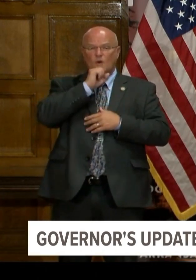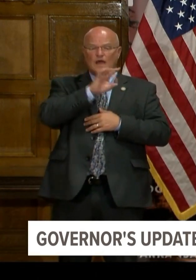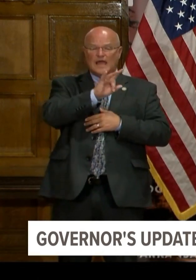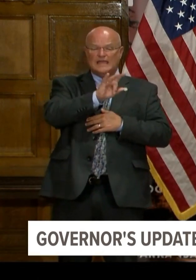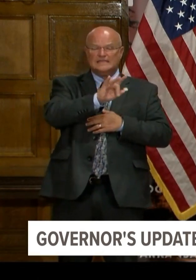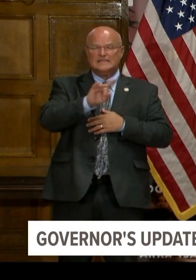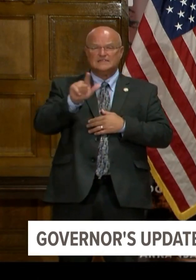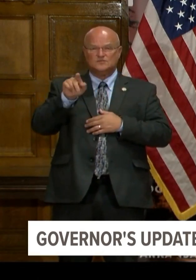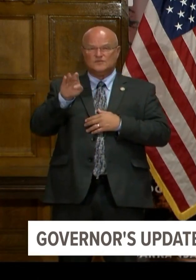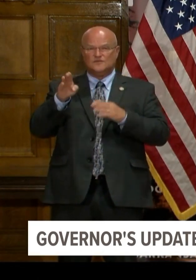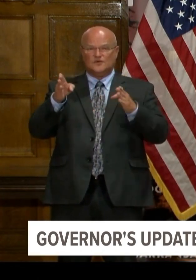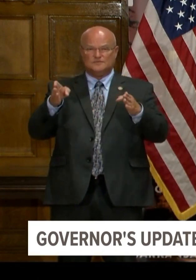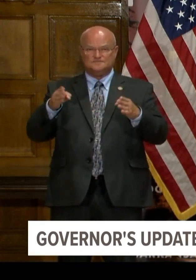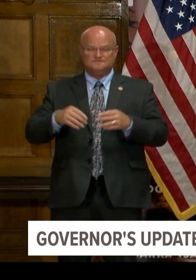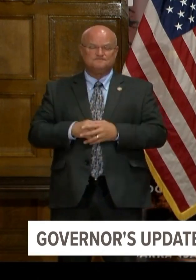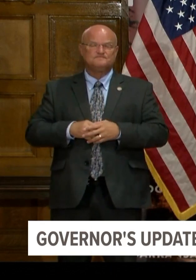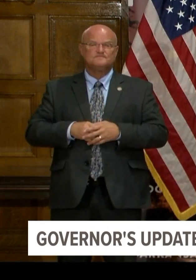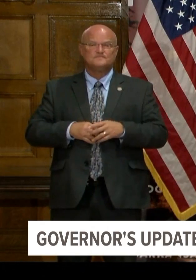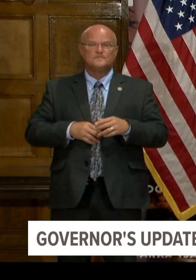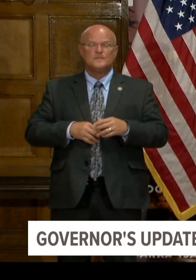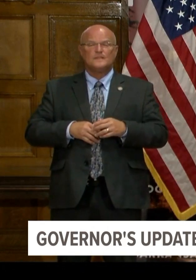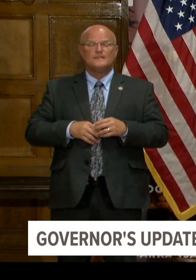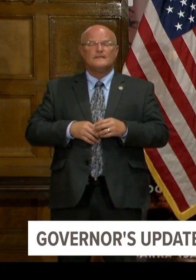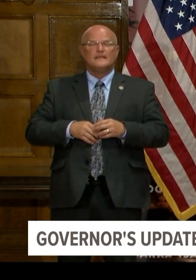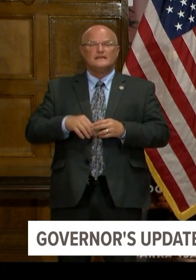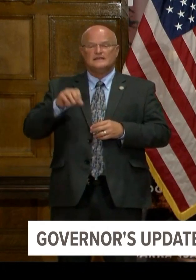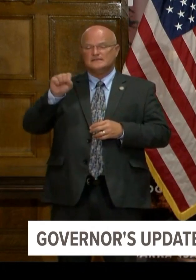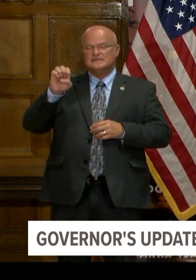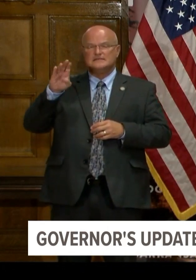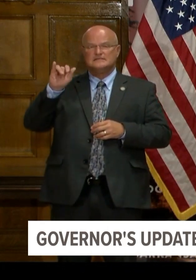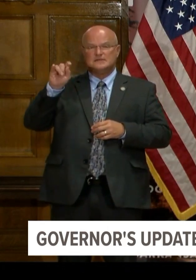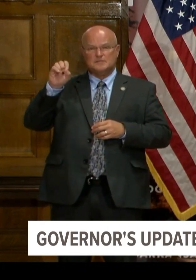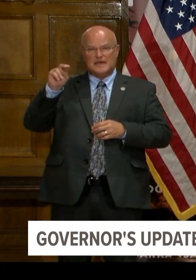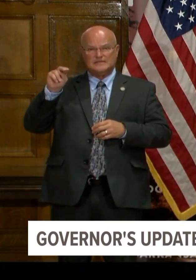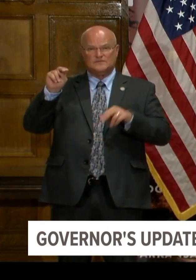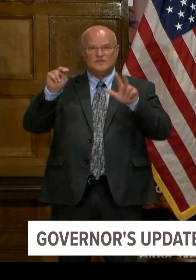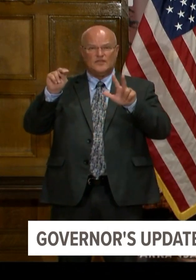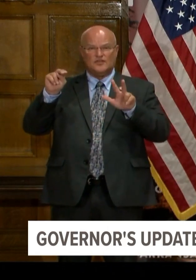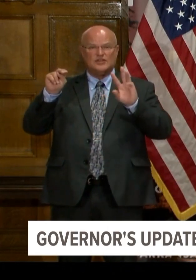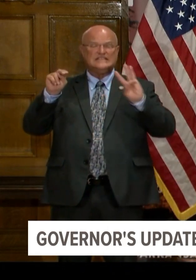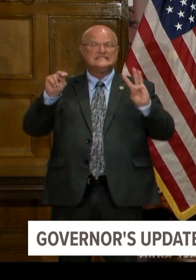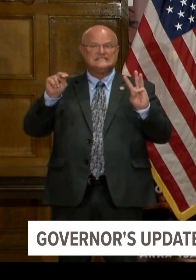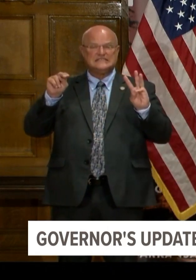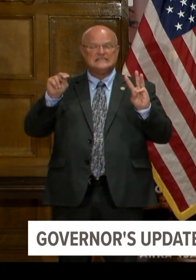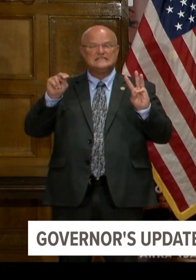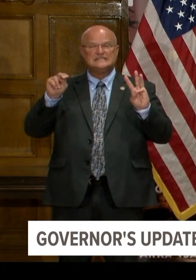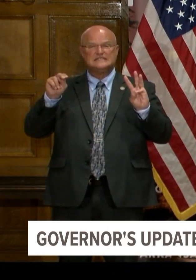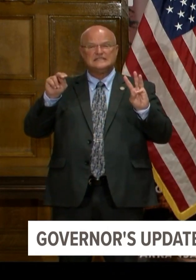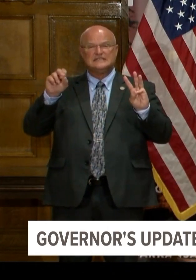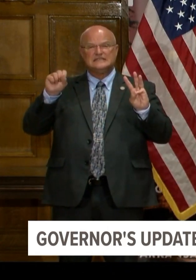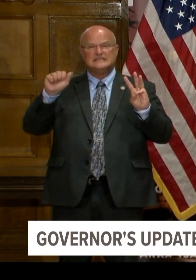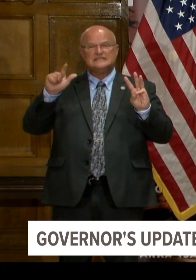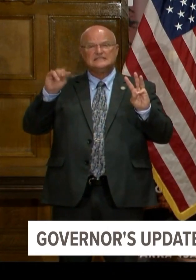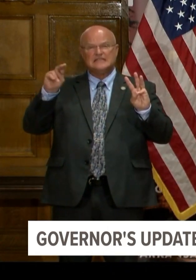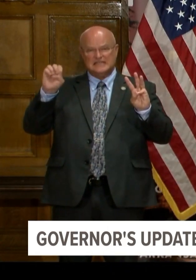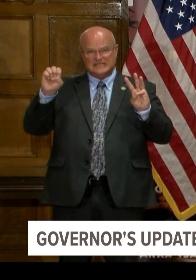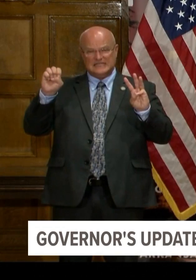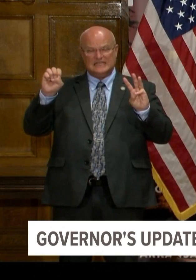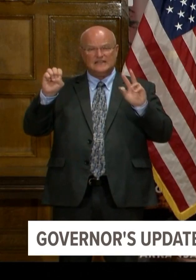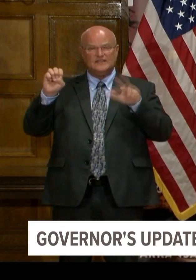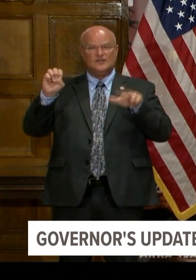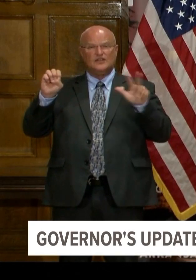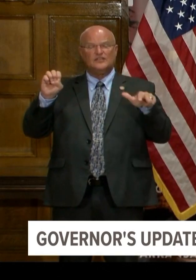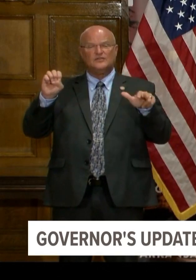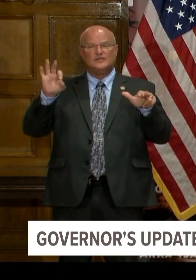18 and 24. Number 5 was Sebastian at 36, followed by Saline at